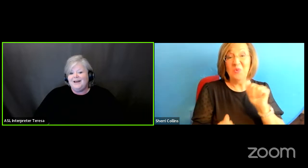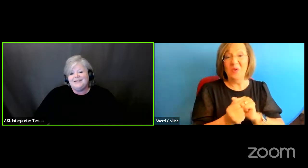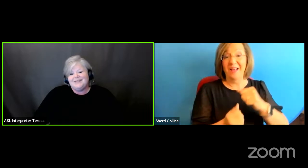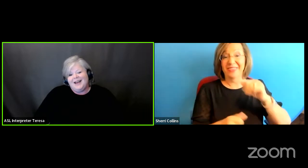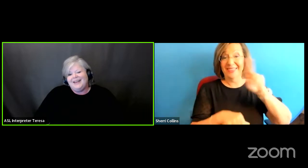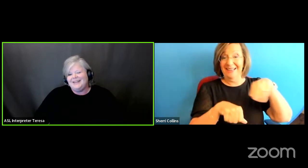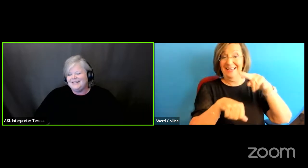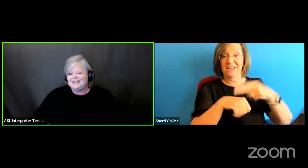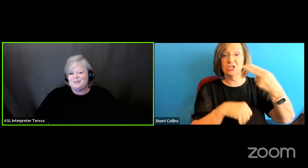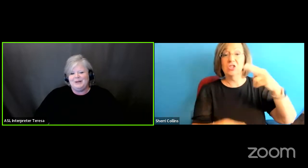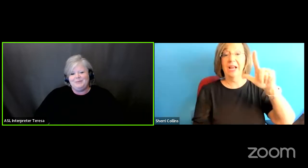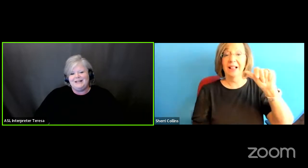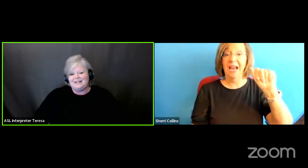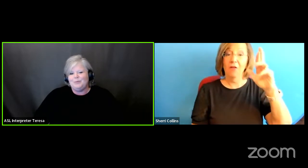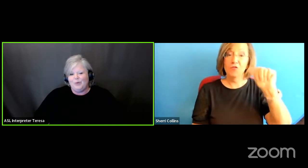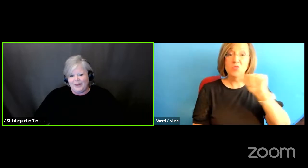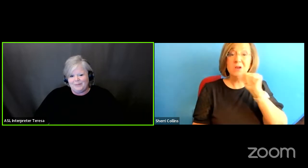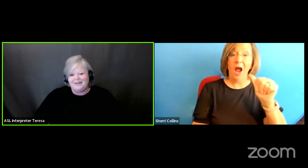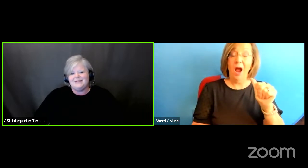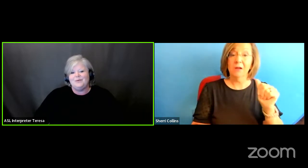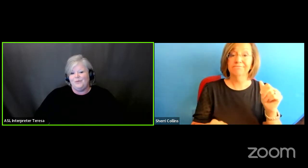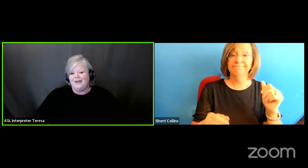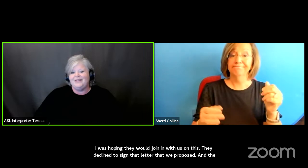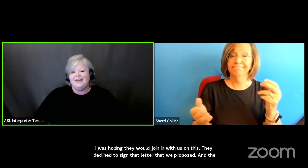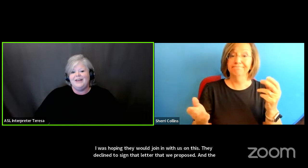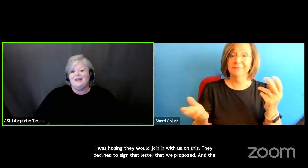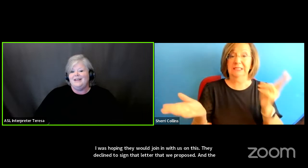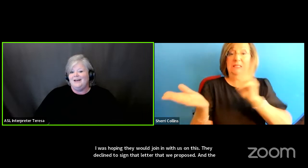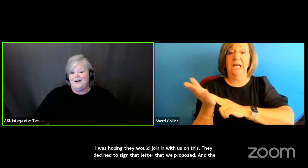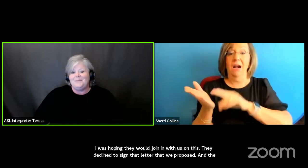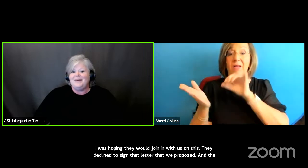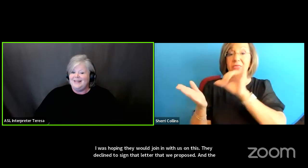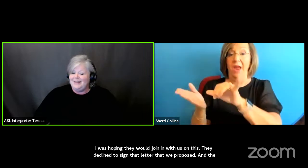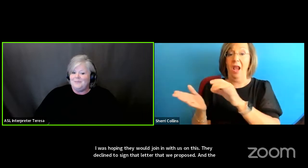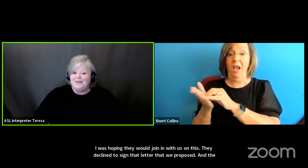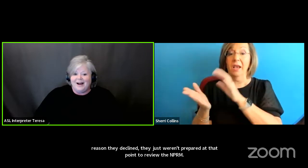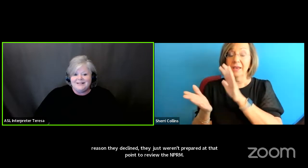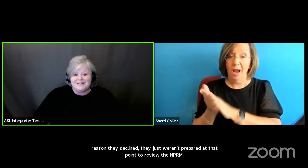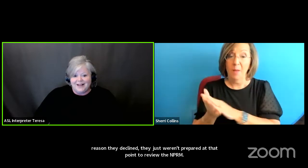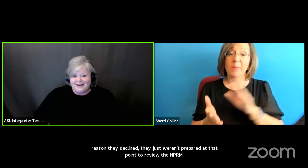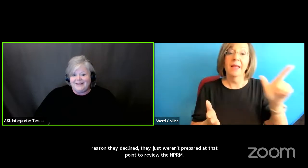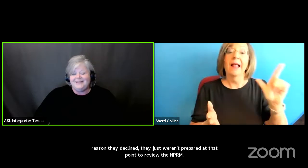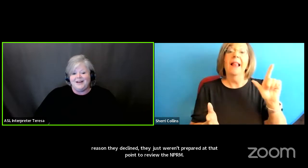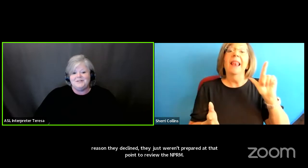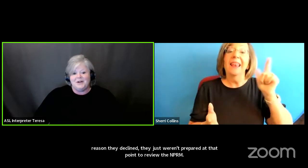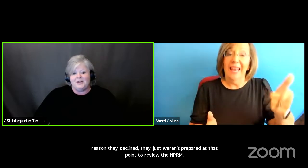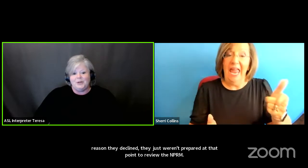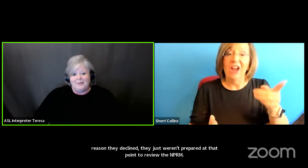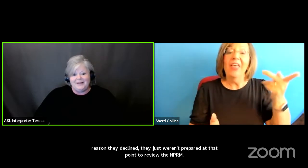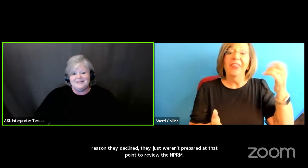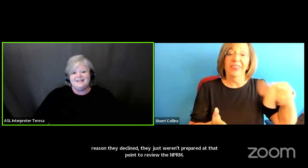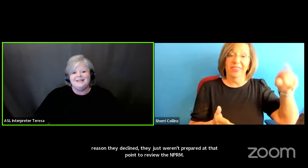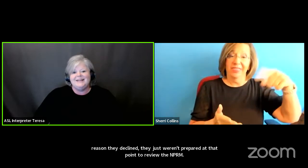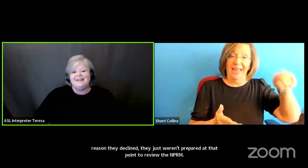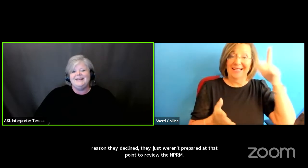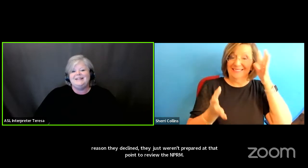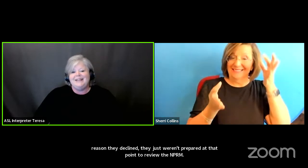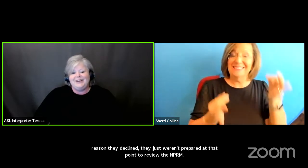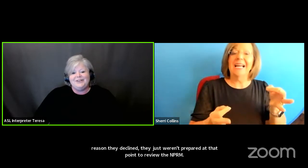So because I displayed my disappointment with them not signing that